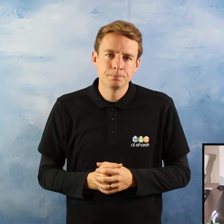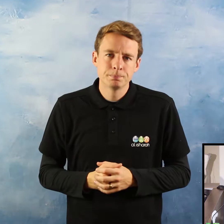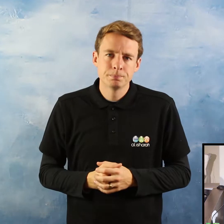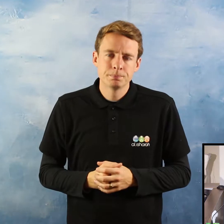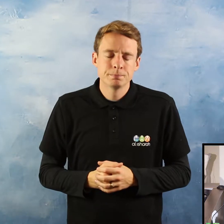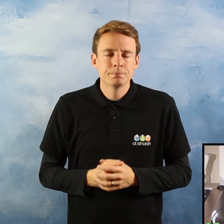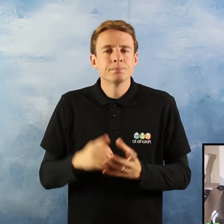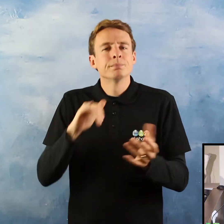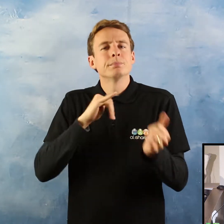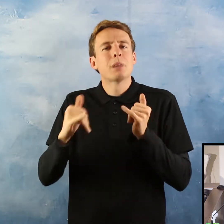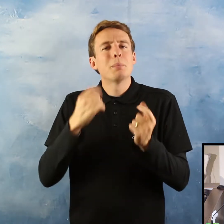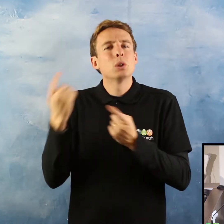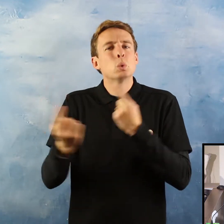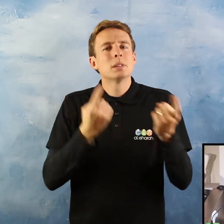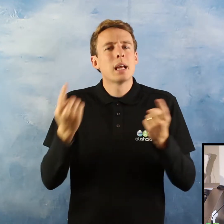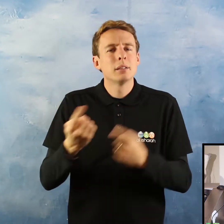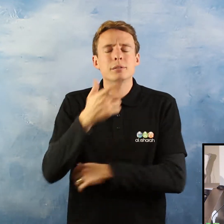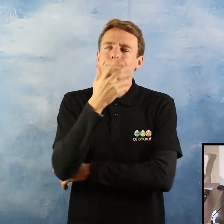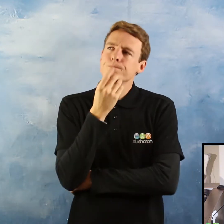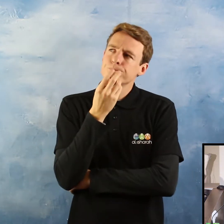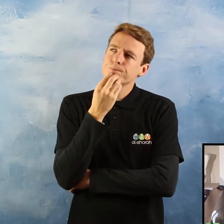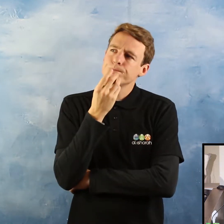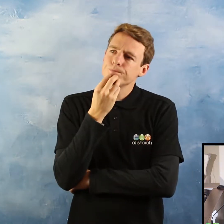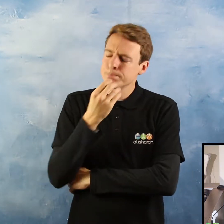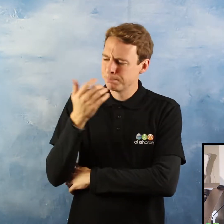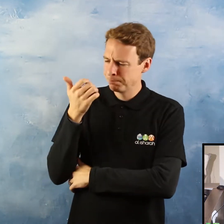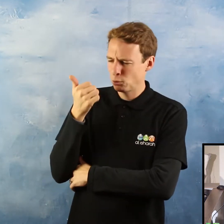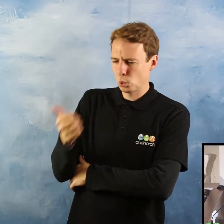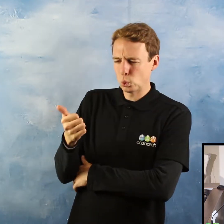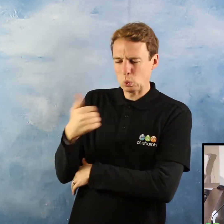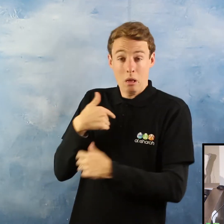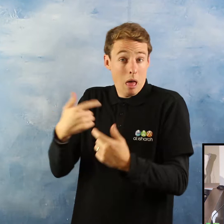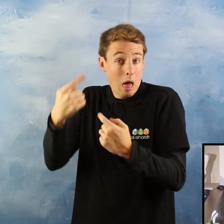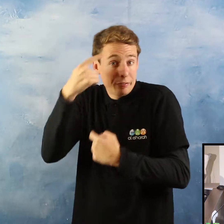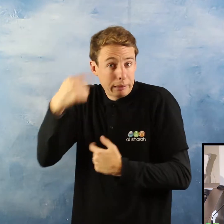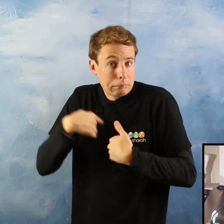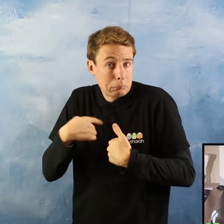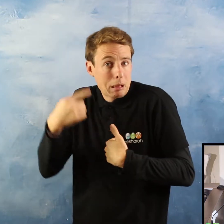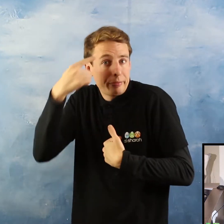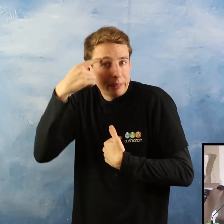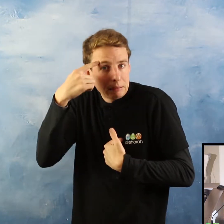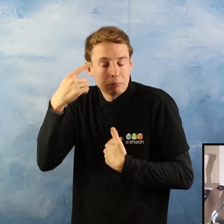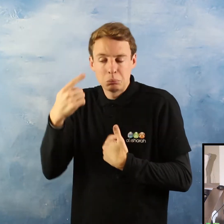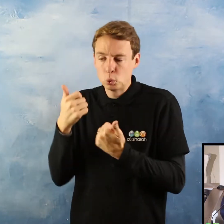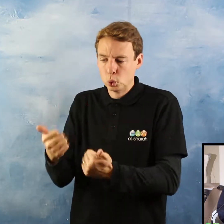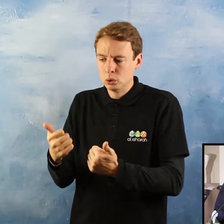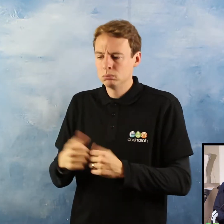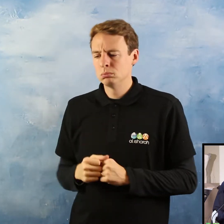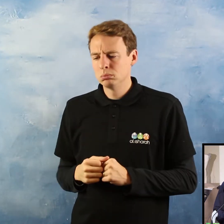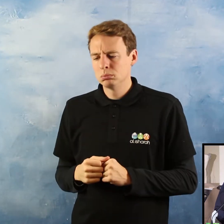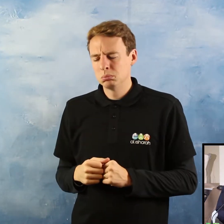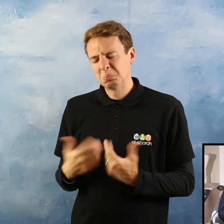may think, if I then think something is good, which is maybe different what Islam